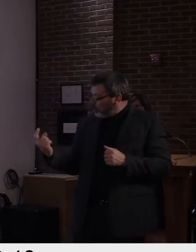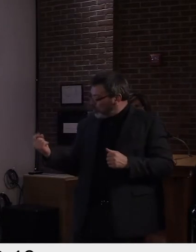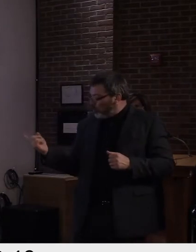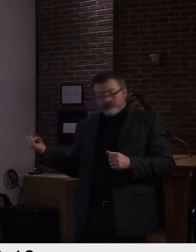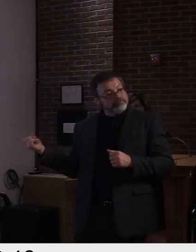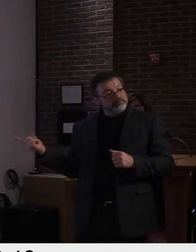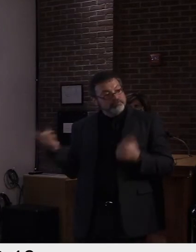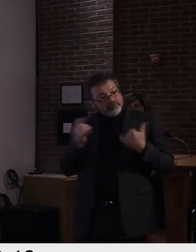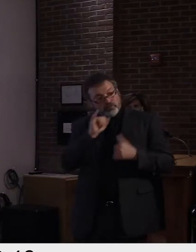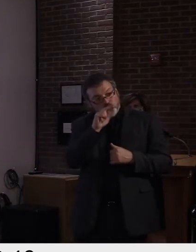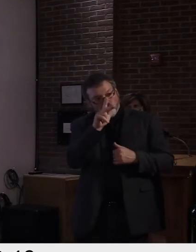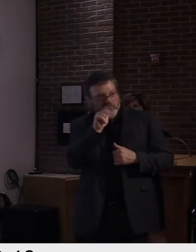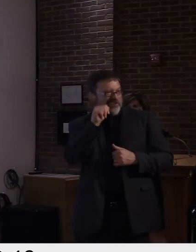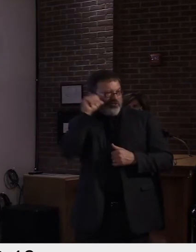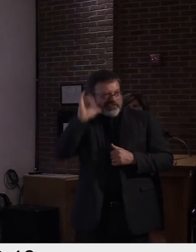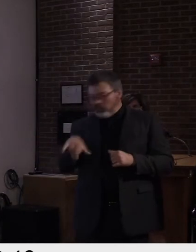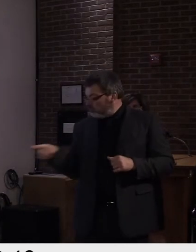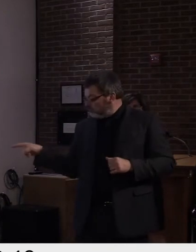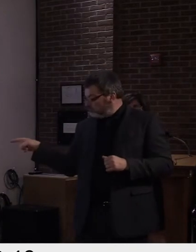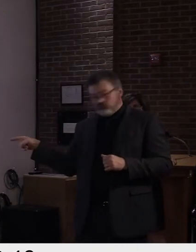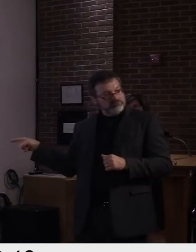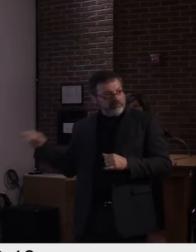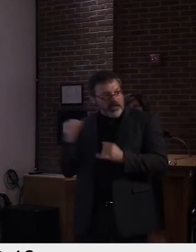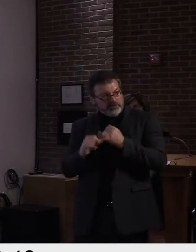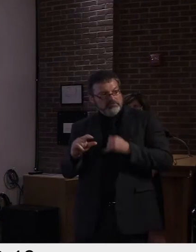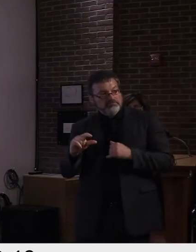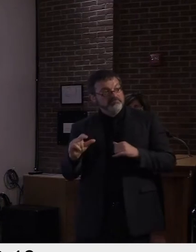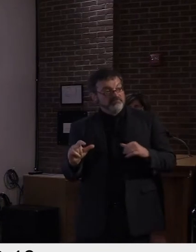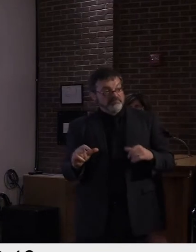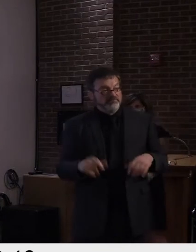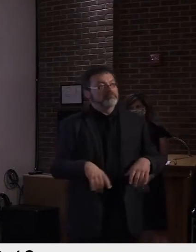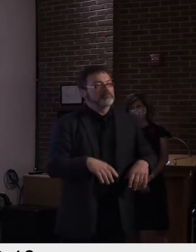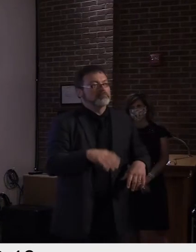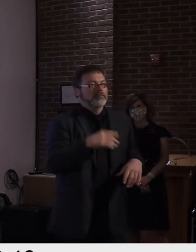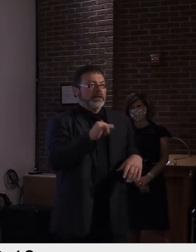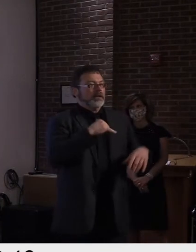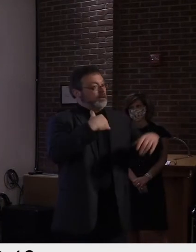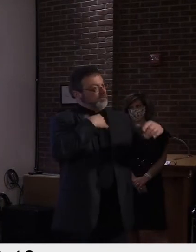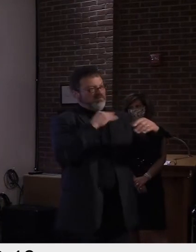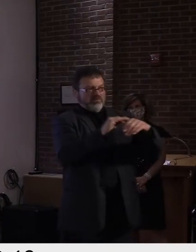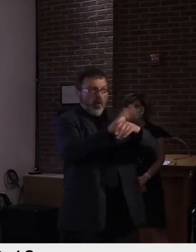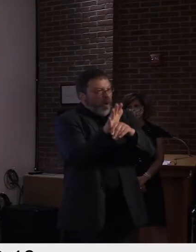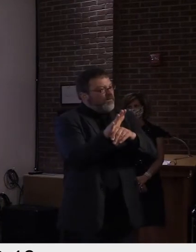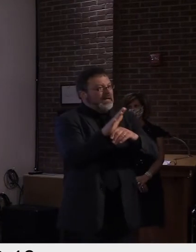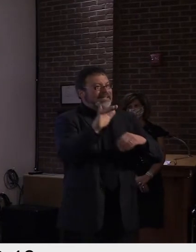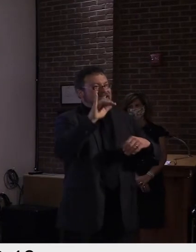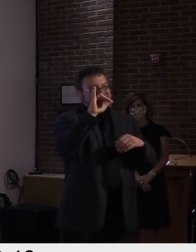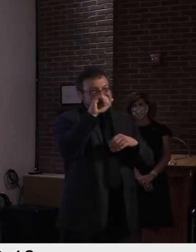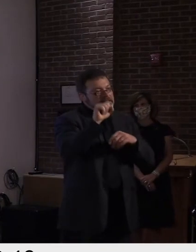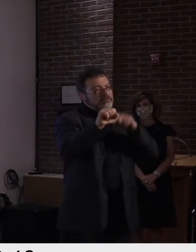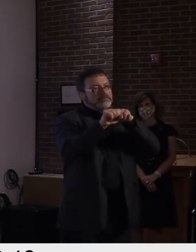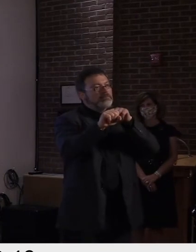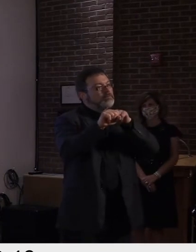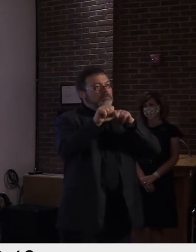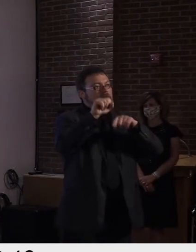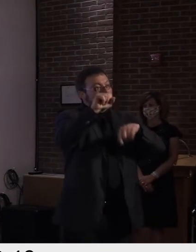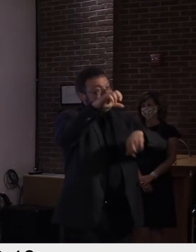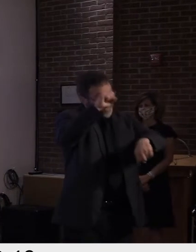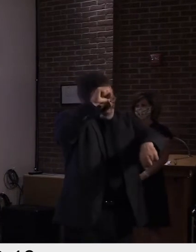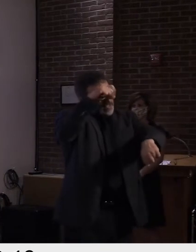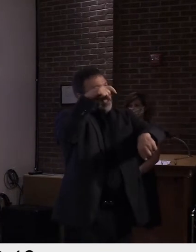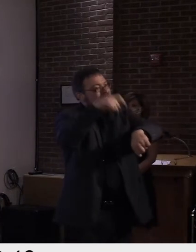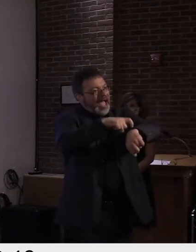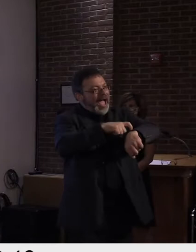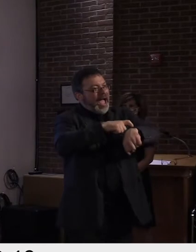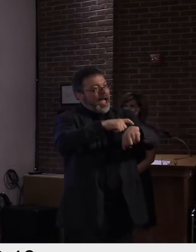for an infection that has an incubation period of 14 days, it takes time to see it totally peter